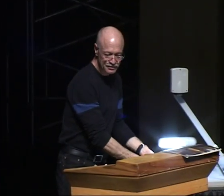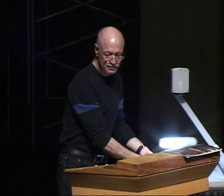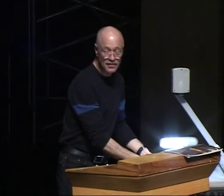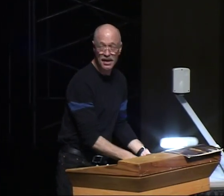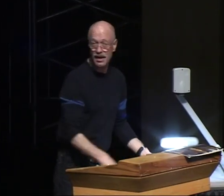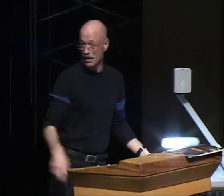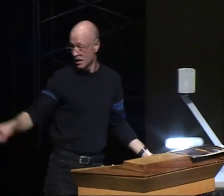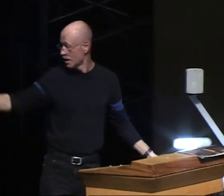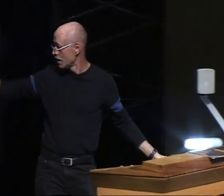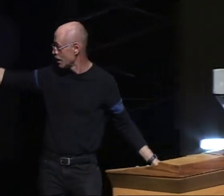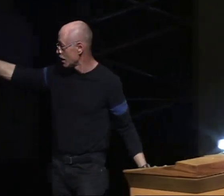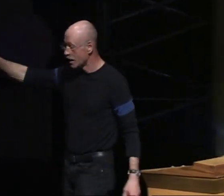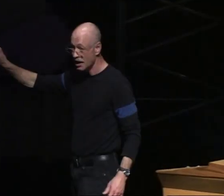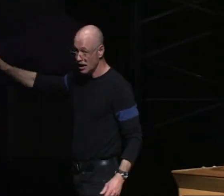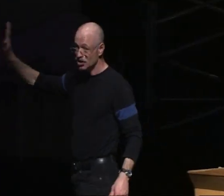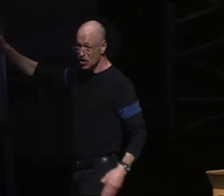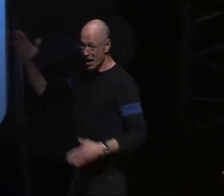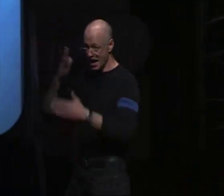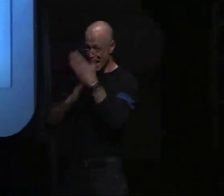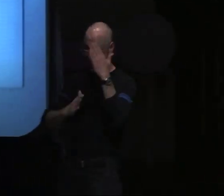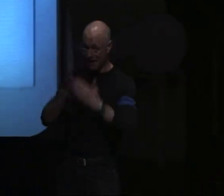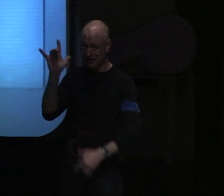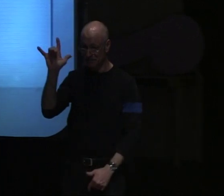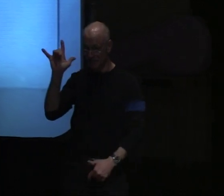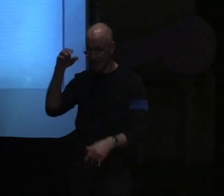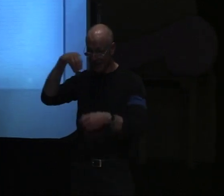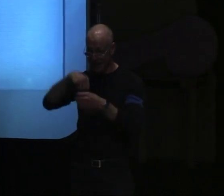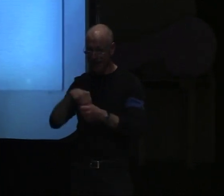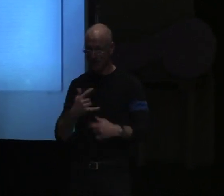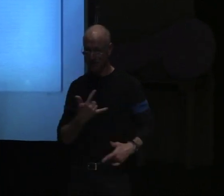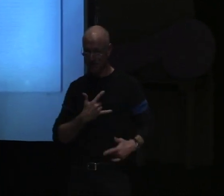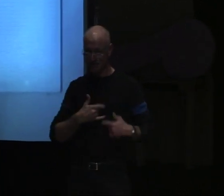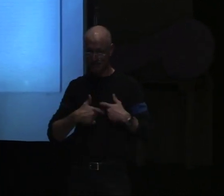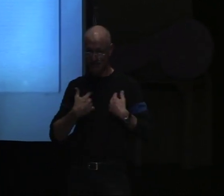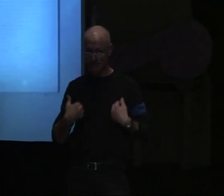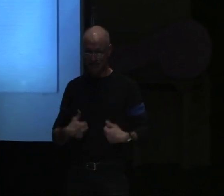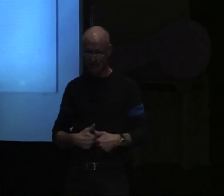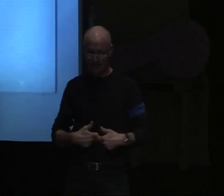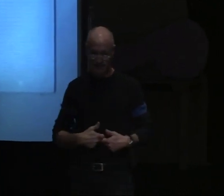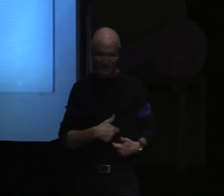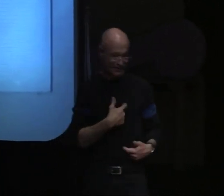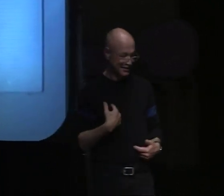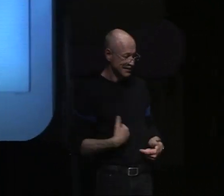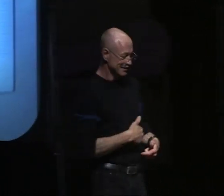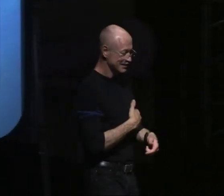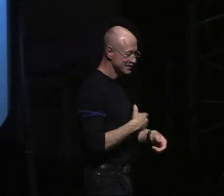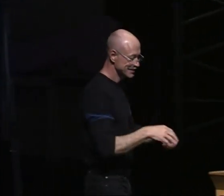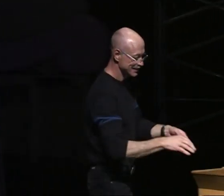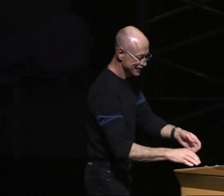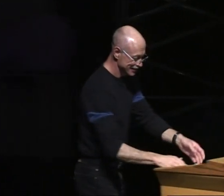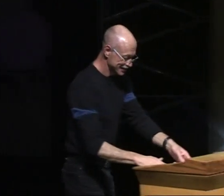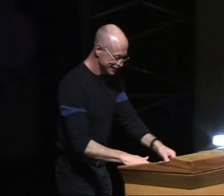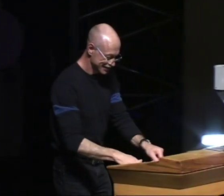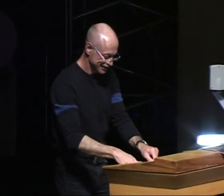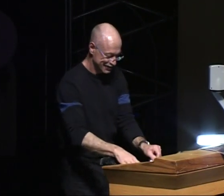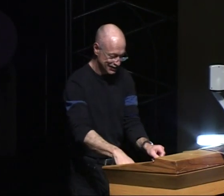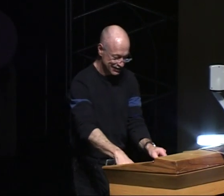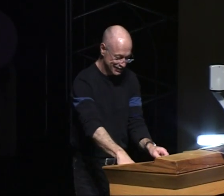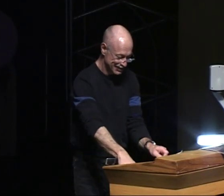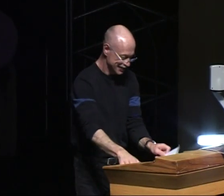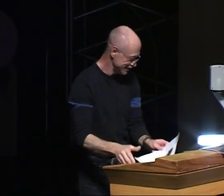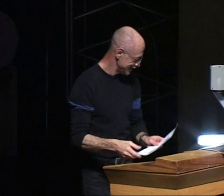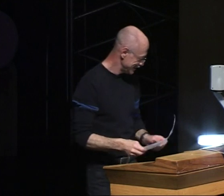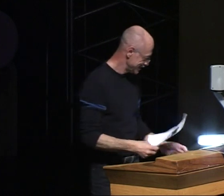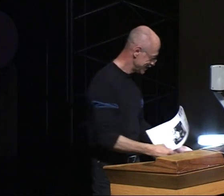example of the... now this the I love you handshake that you'll see is